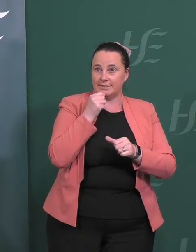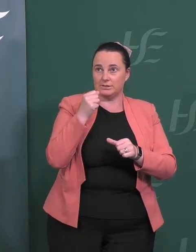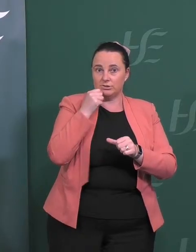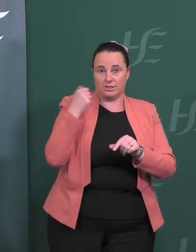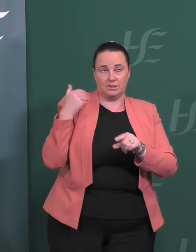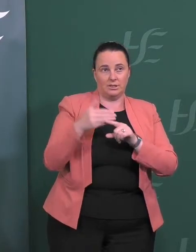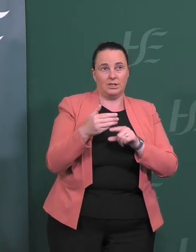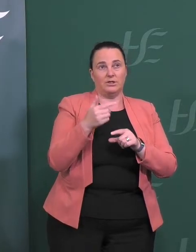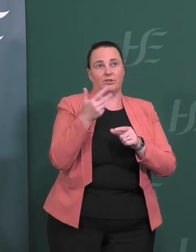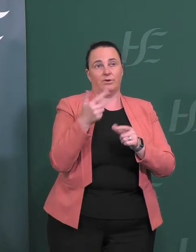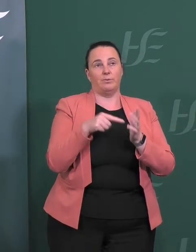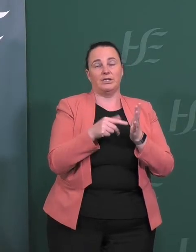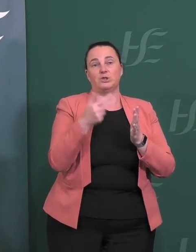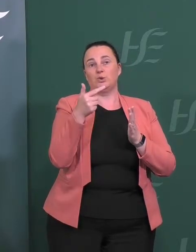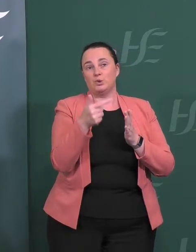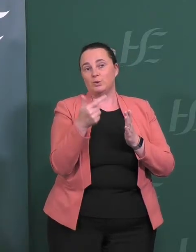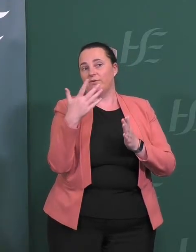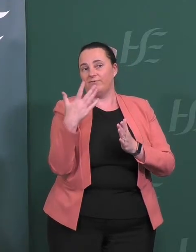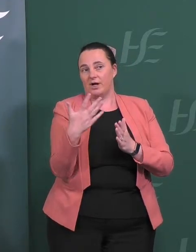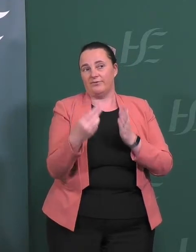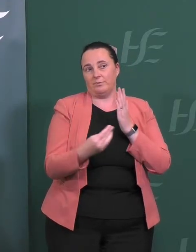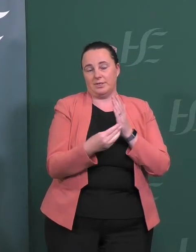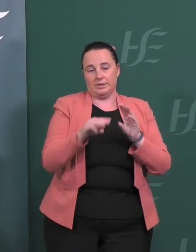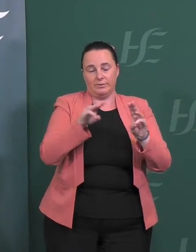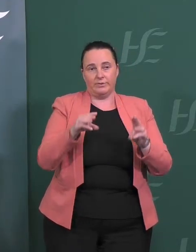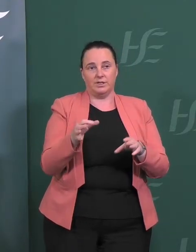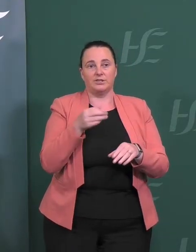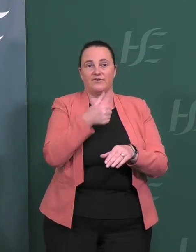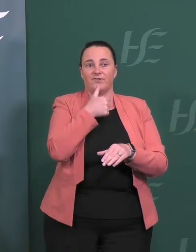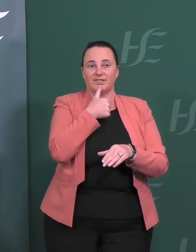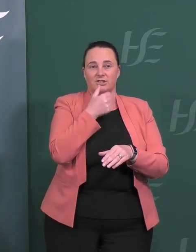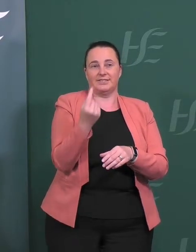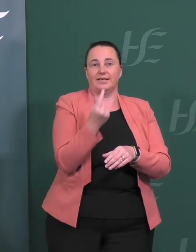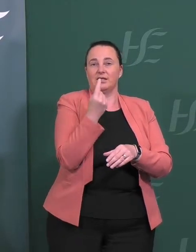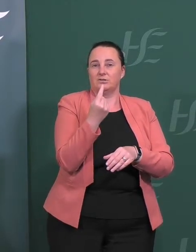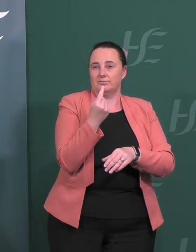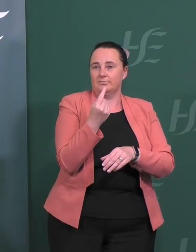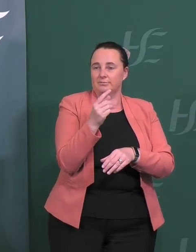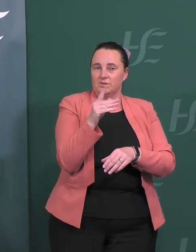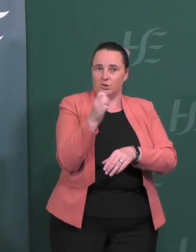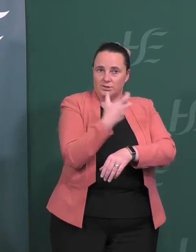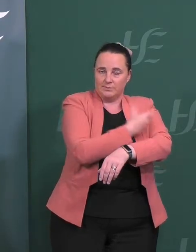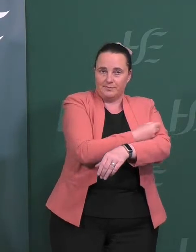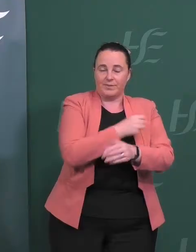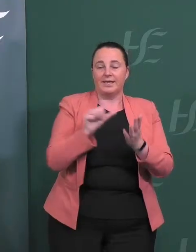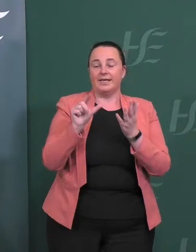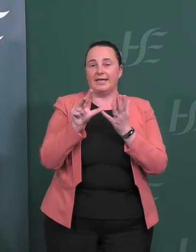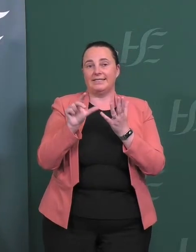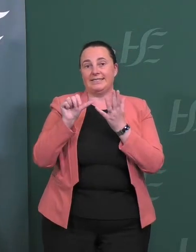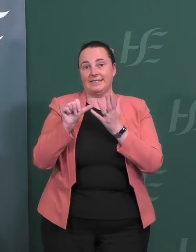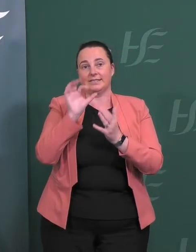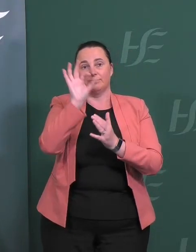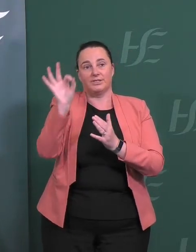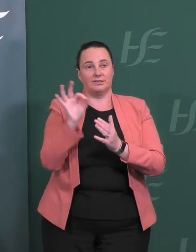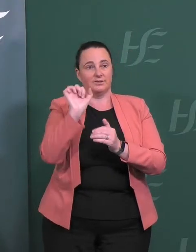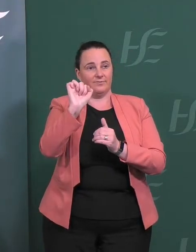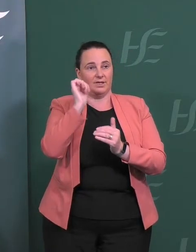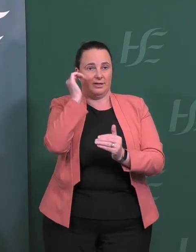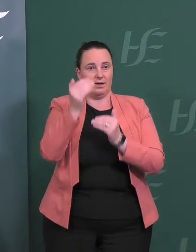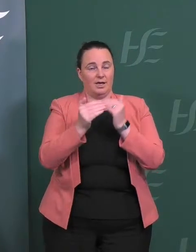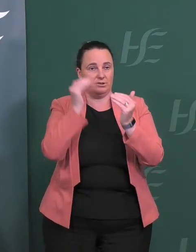Almost 3.25 million people have now received their first dose or single dose for the vaccine, 86% of the adults